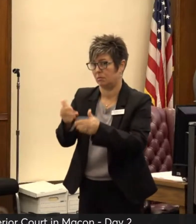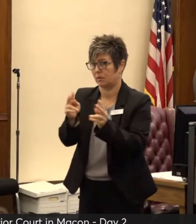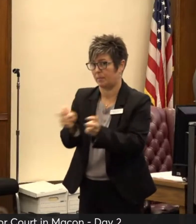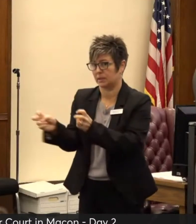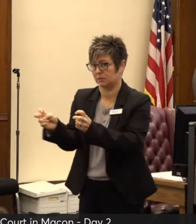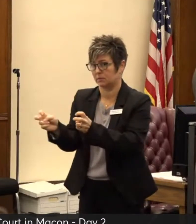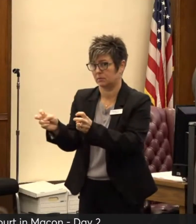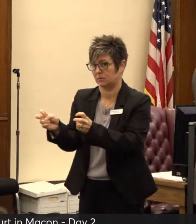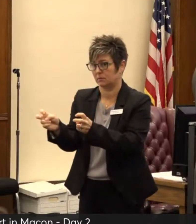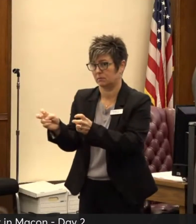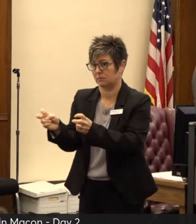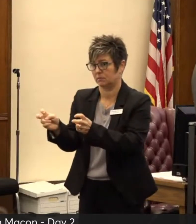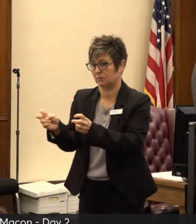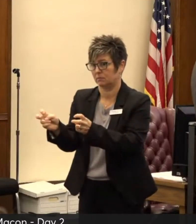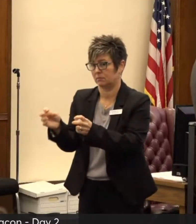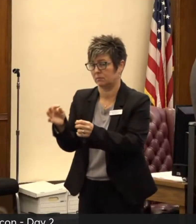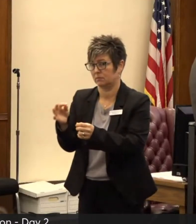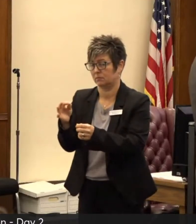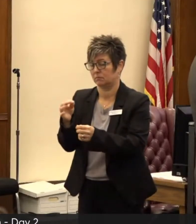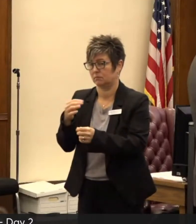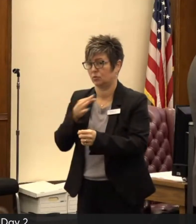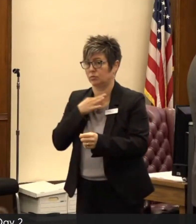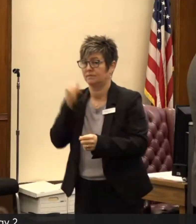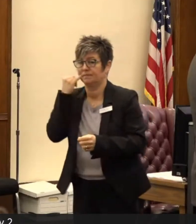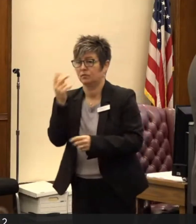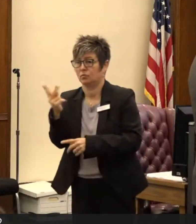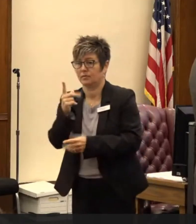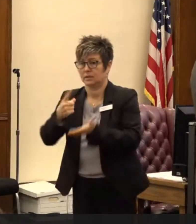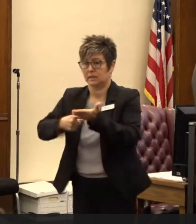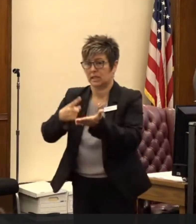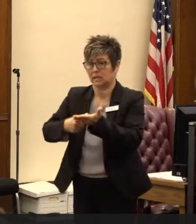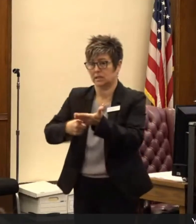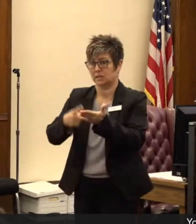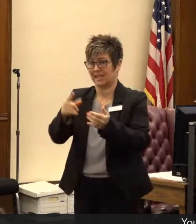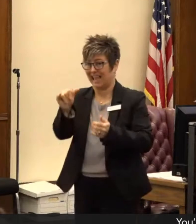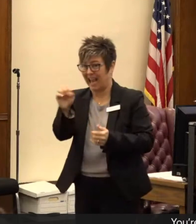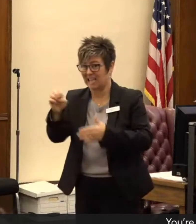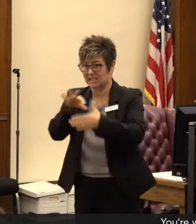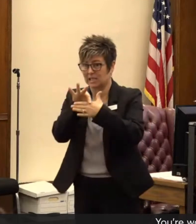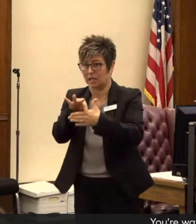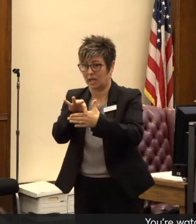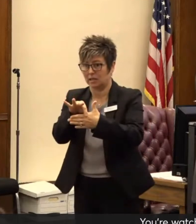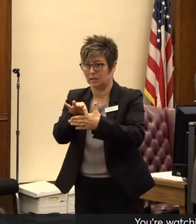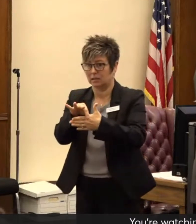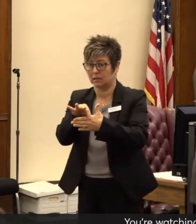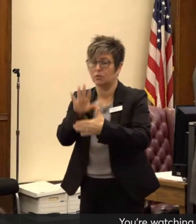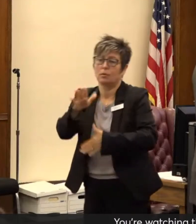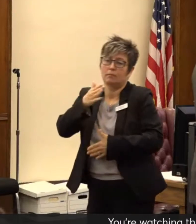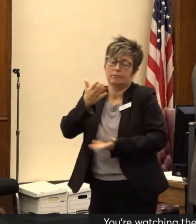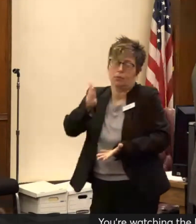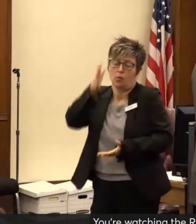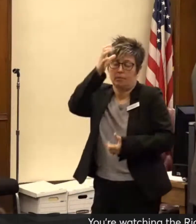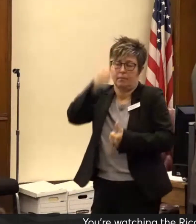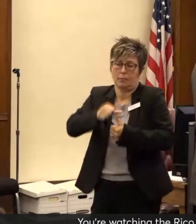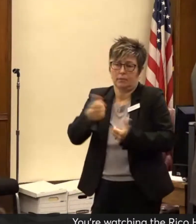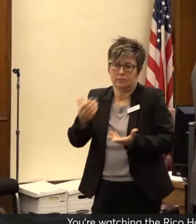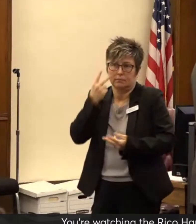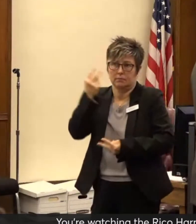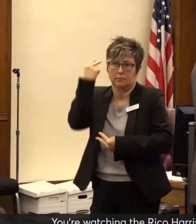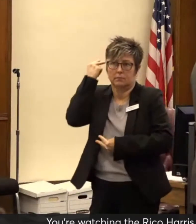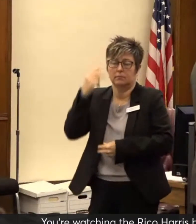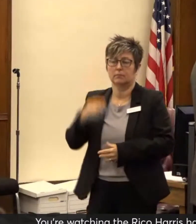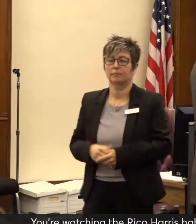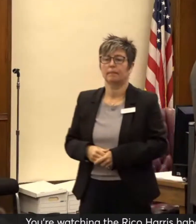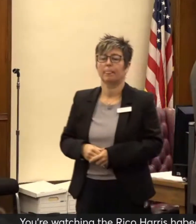about the case they would talk? I know it's been forever, but to the best you can remember. Right. Like I said, it was to ask if you